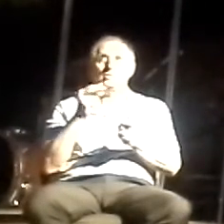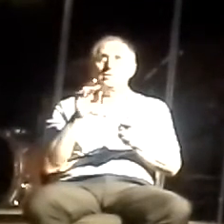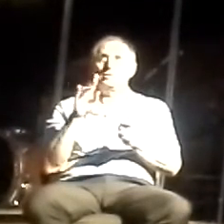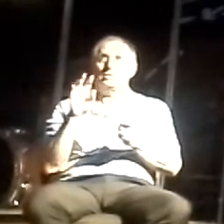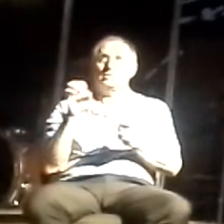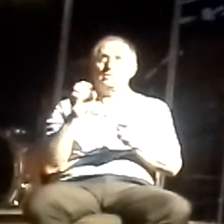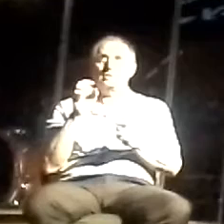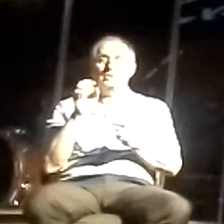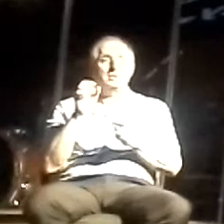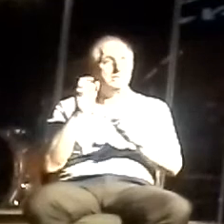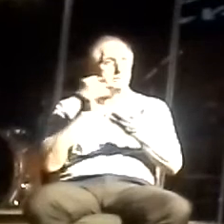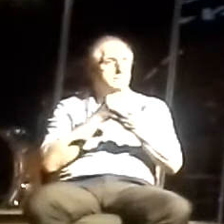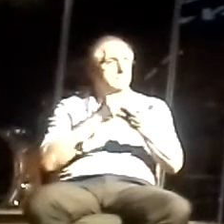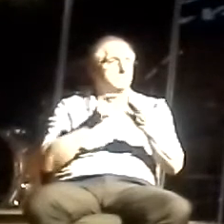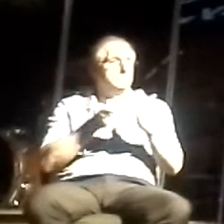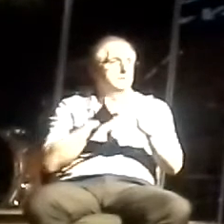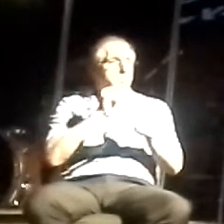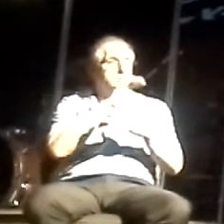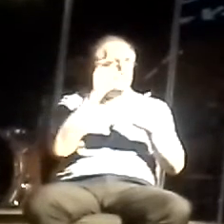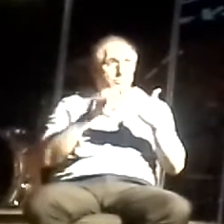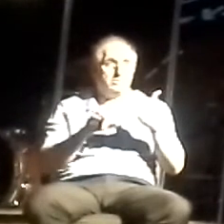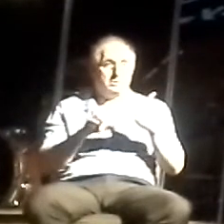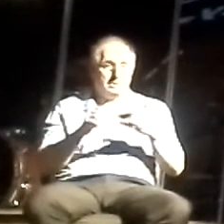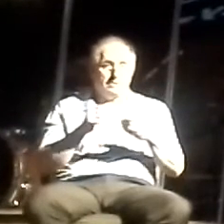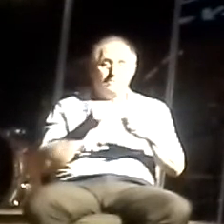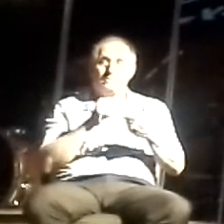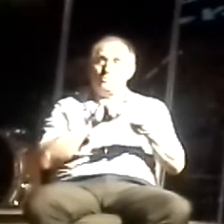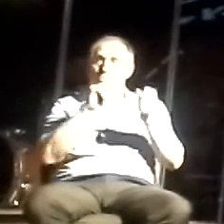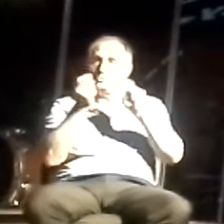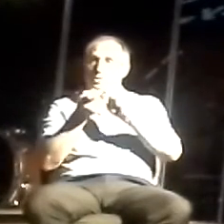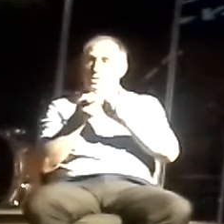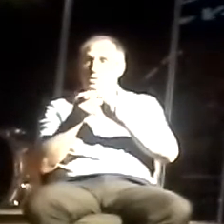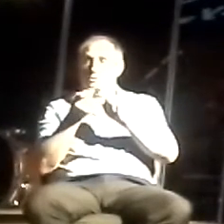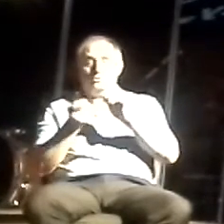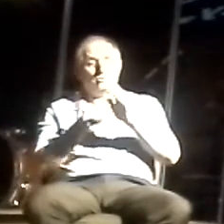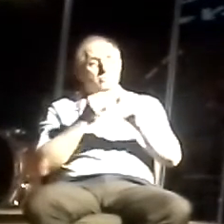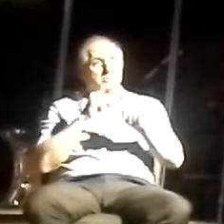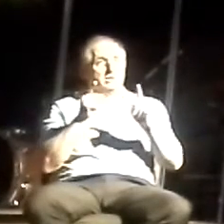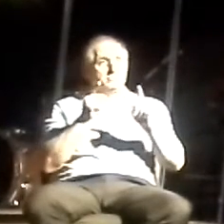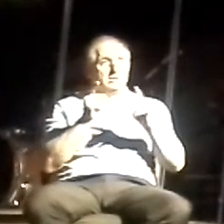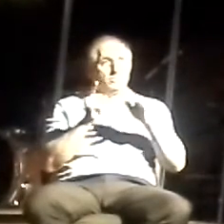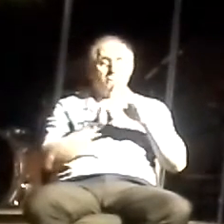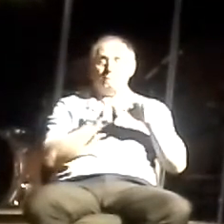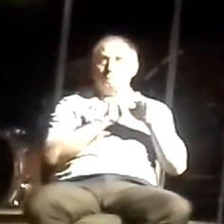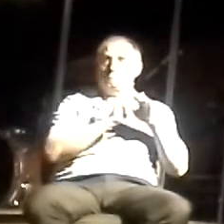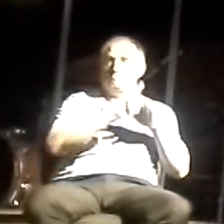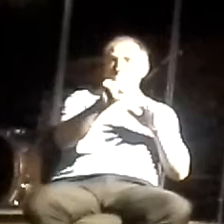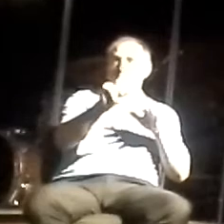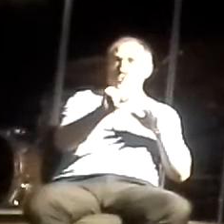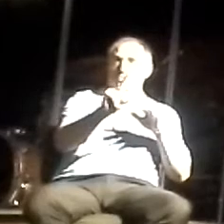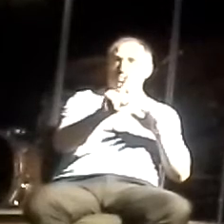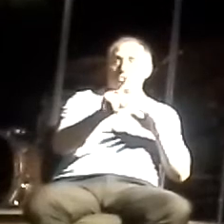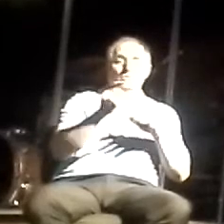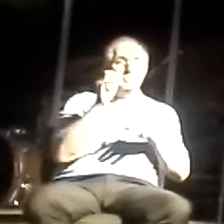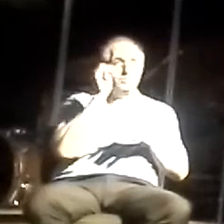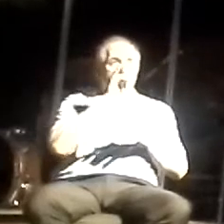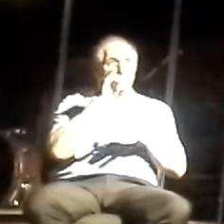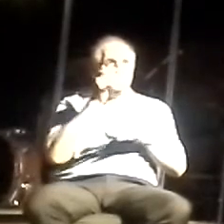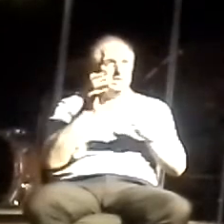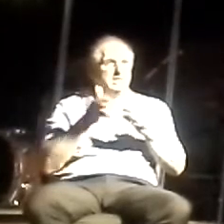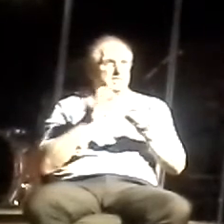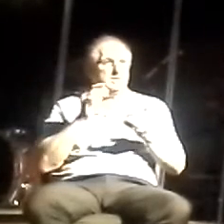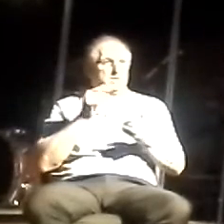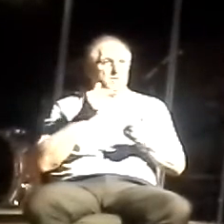sometimes consequences will get a turnaround, and other times they will just go away as they don't like to be held accountable. See, the fool gets